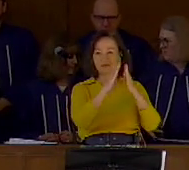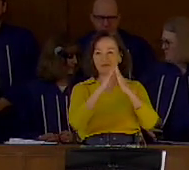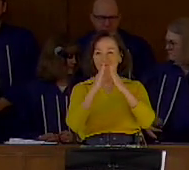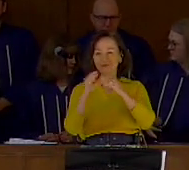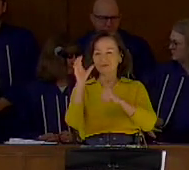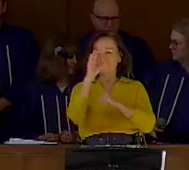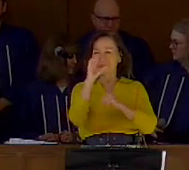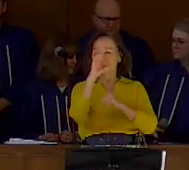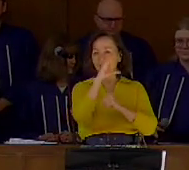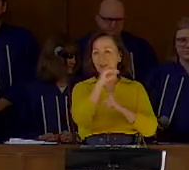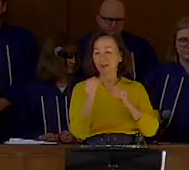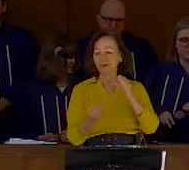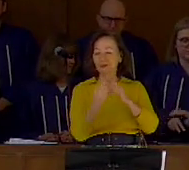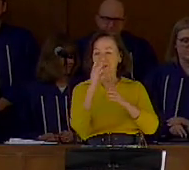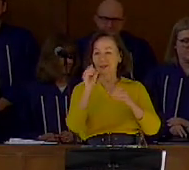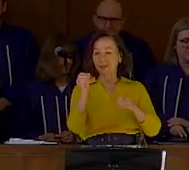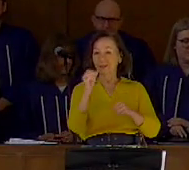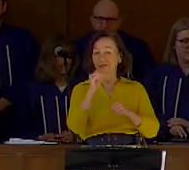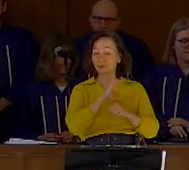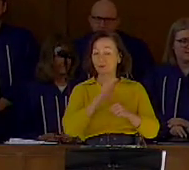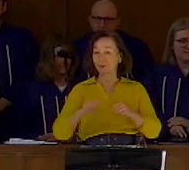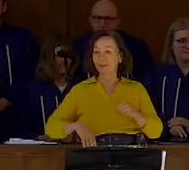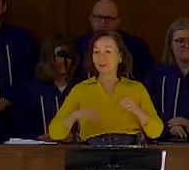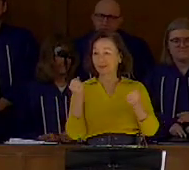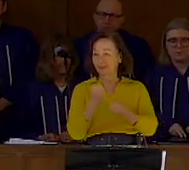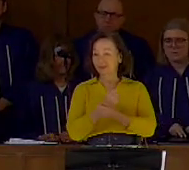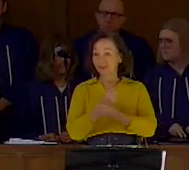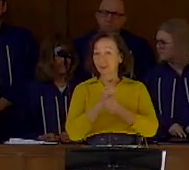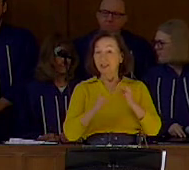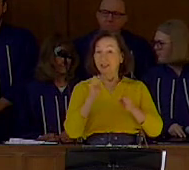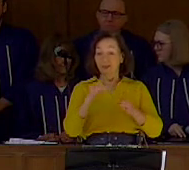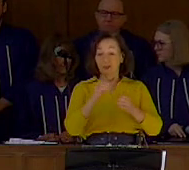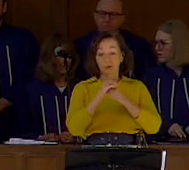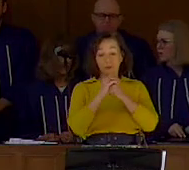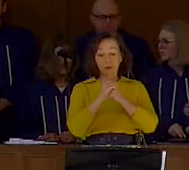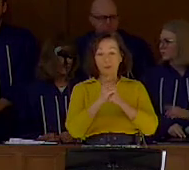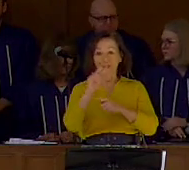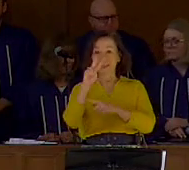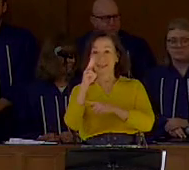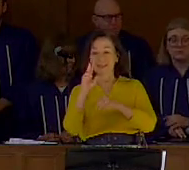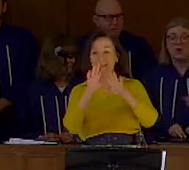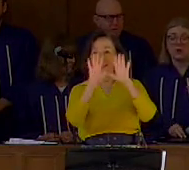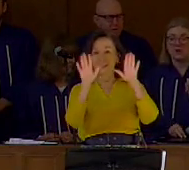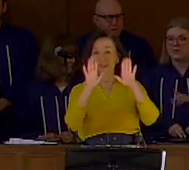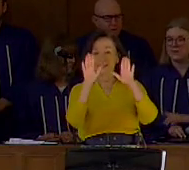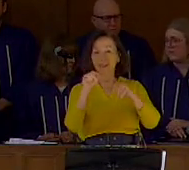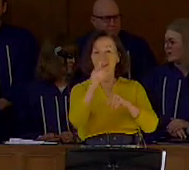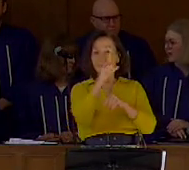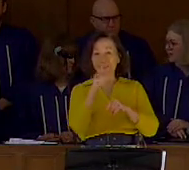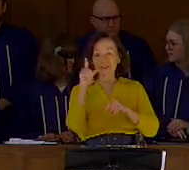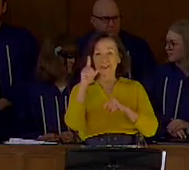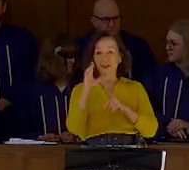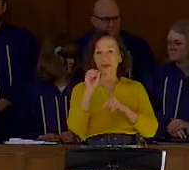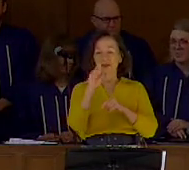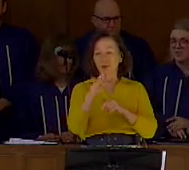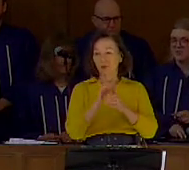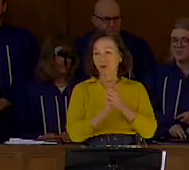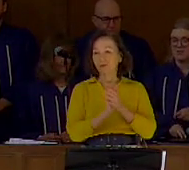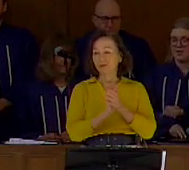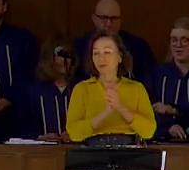growing in Christ's love. So glad that you are worshiping with us today on this second Sunday of Lent. I want you to know